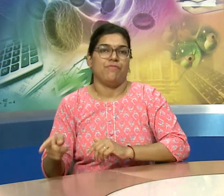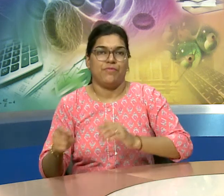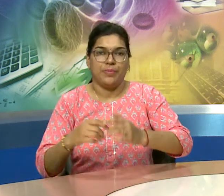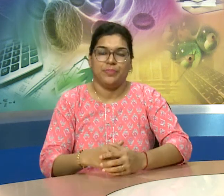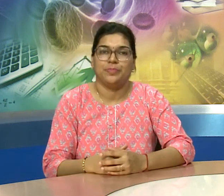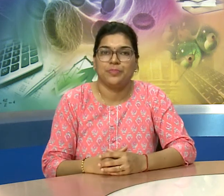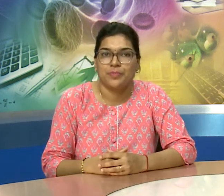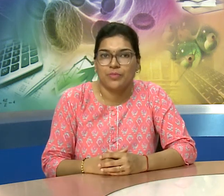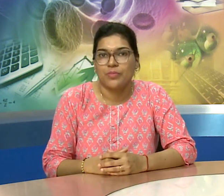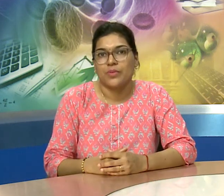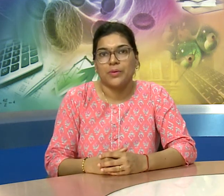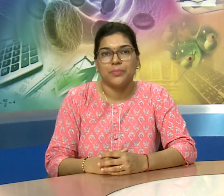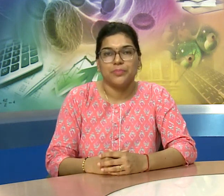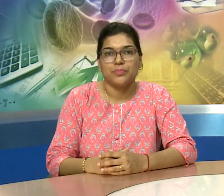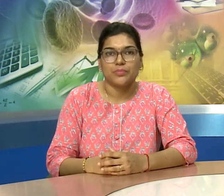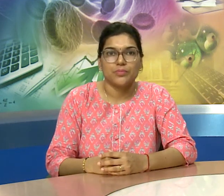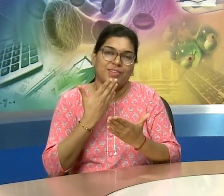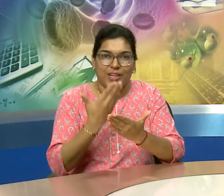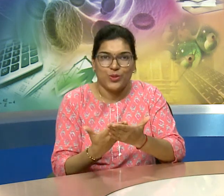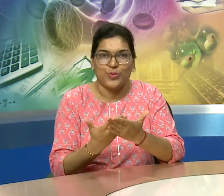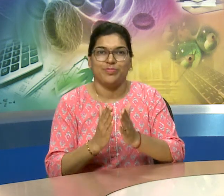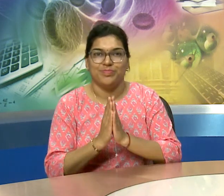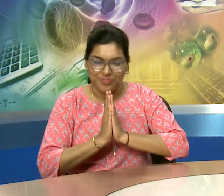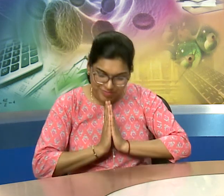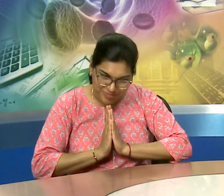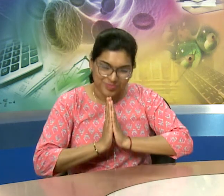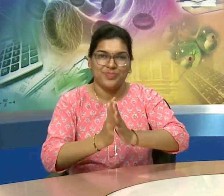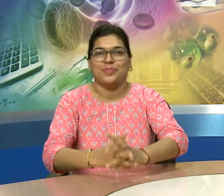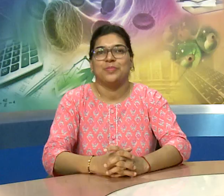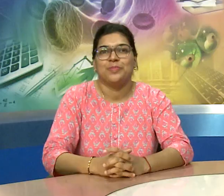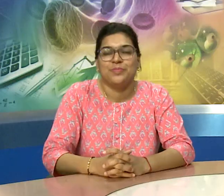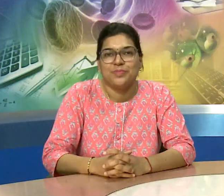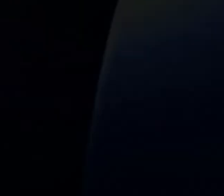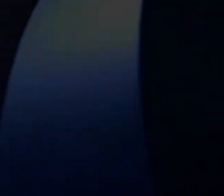yellow. Thank you. Namaskar.